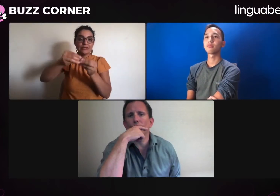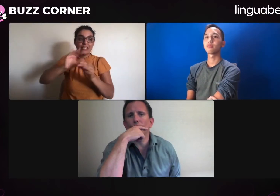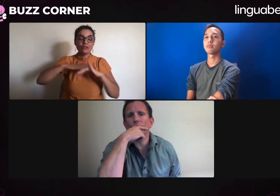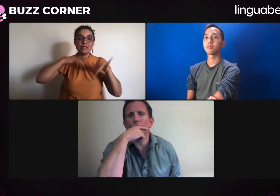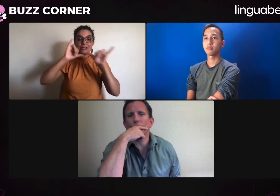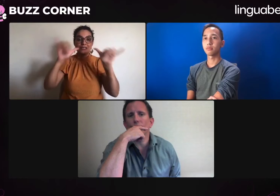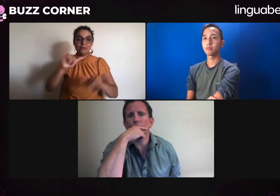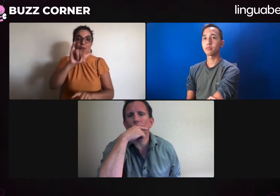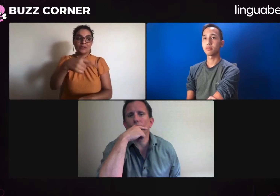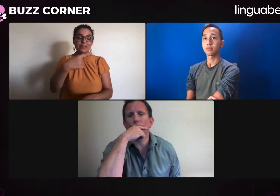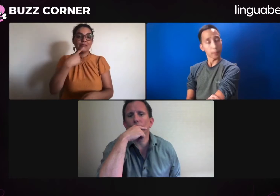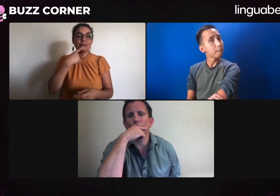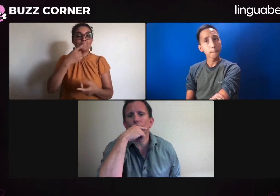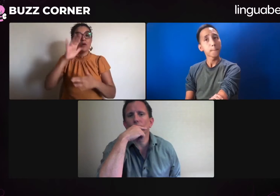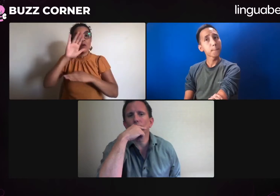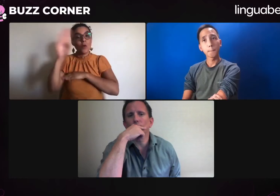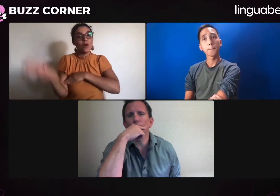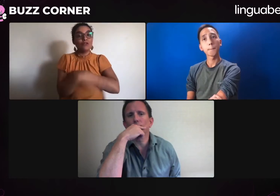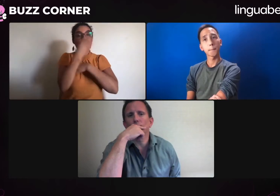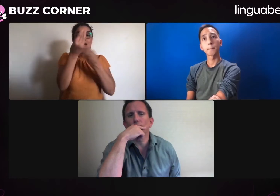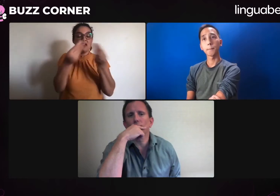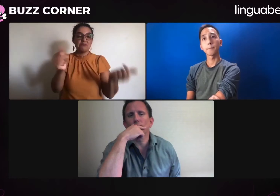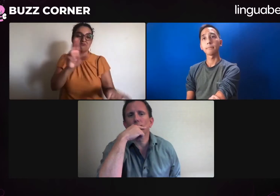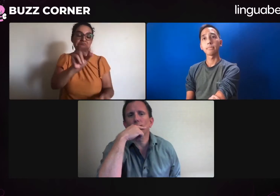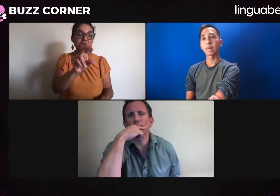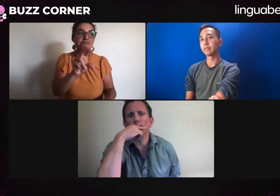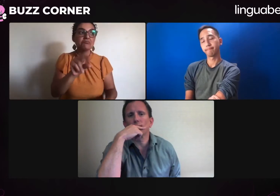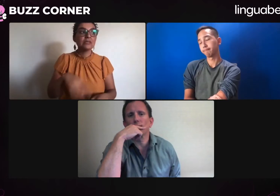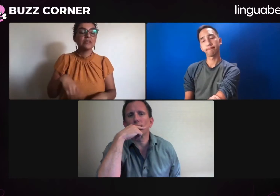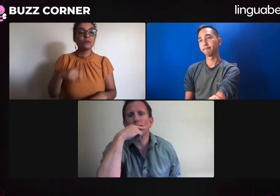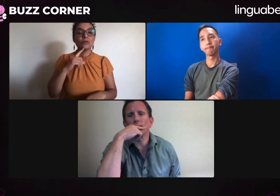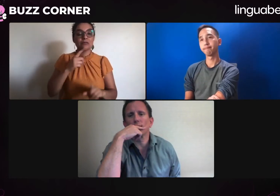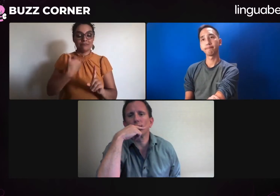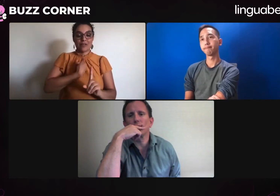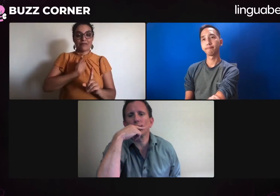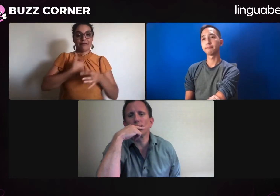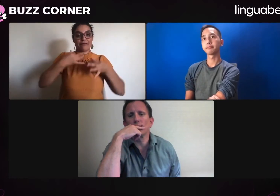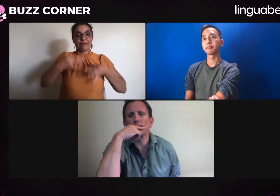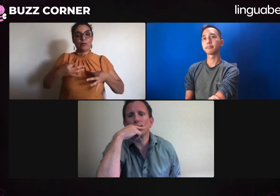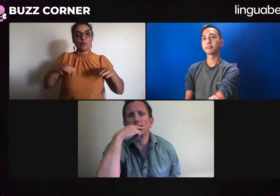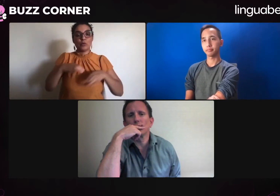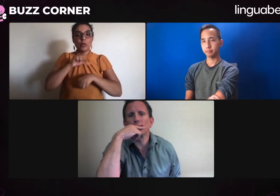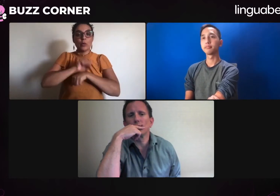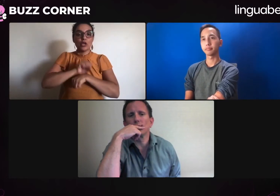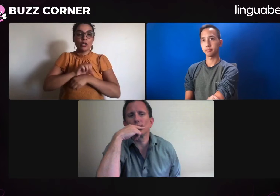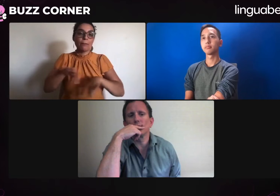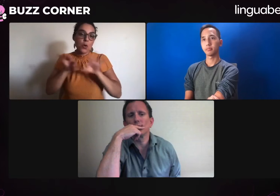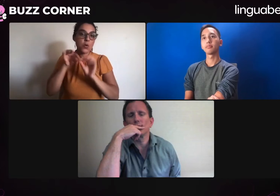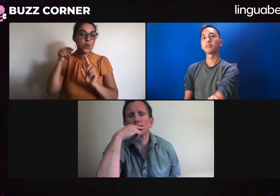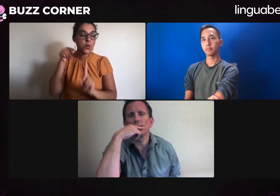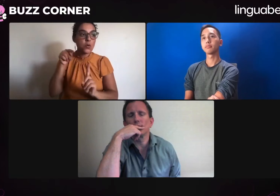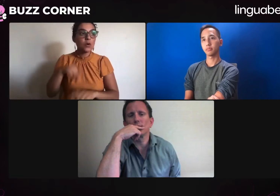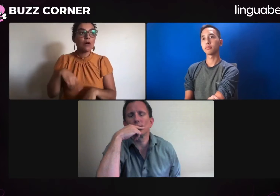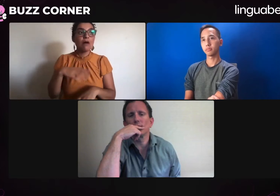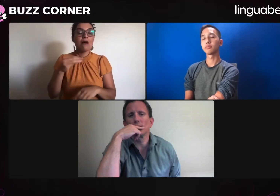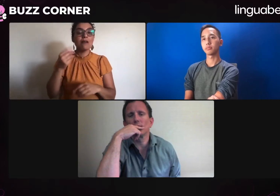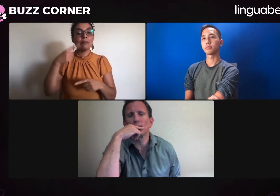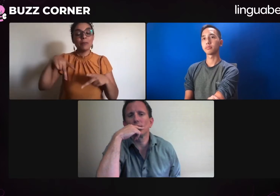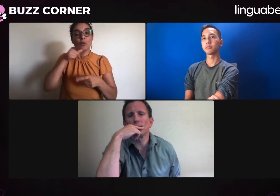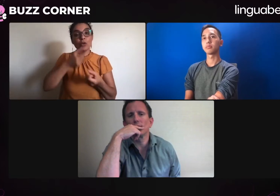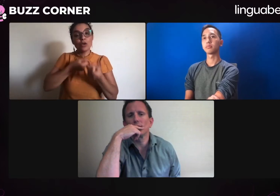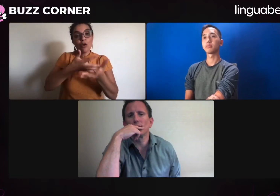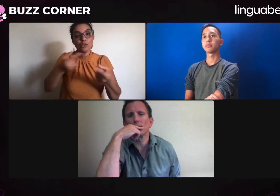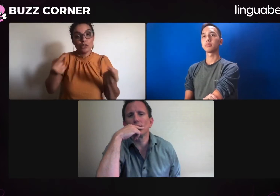audism and how ingrained they are in our system, in our society. It's not going to go away overnight, but I think that